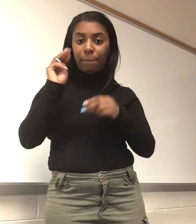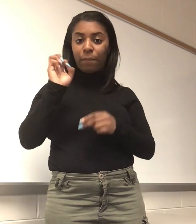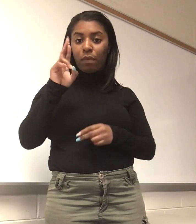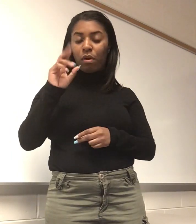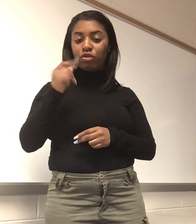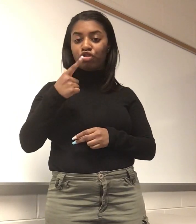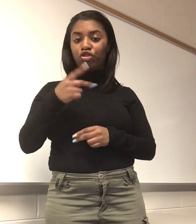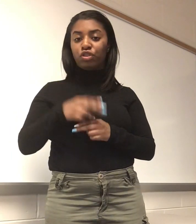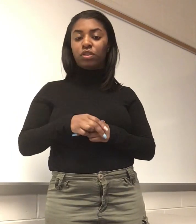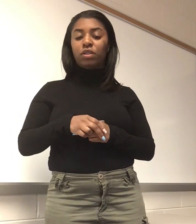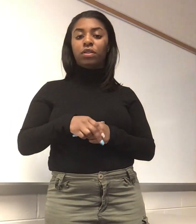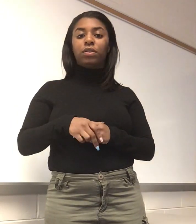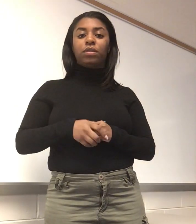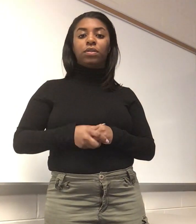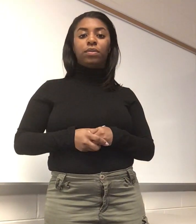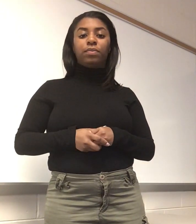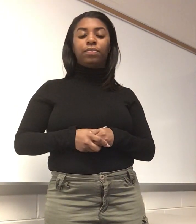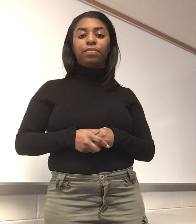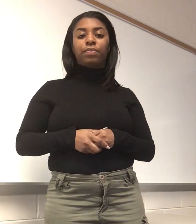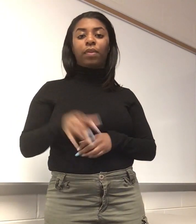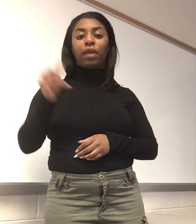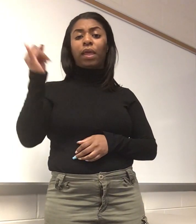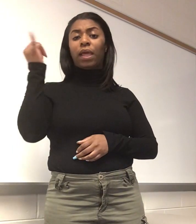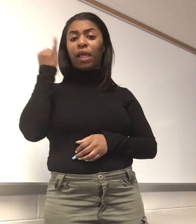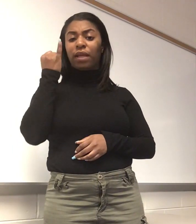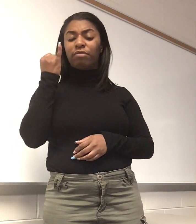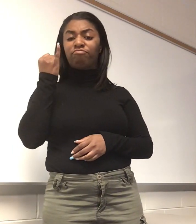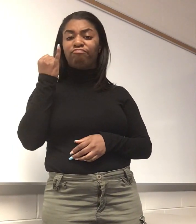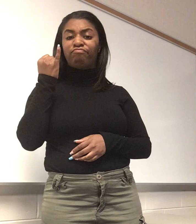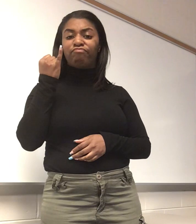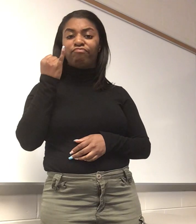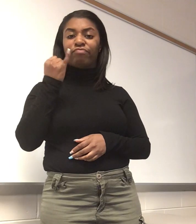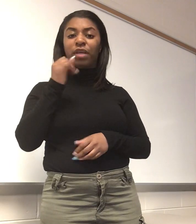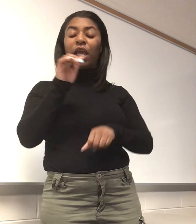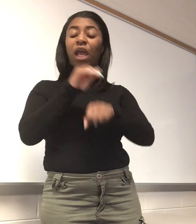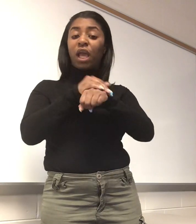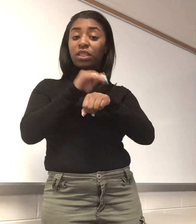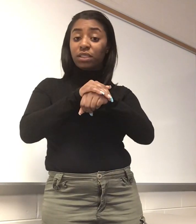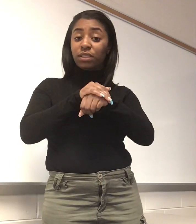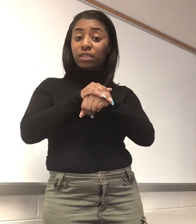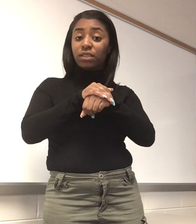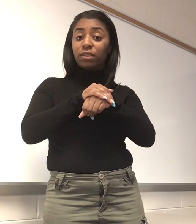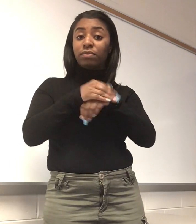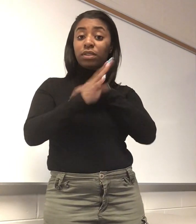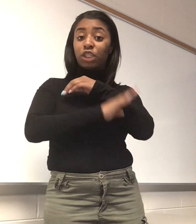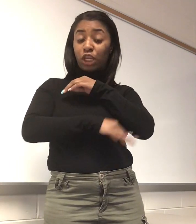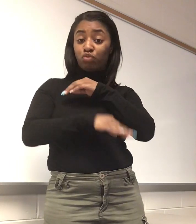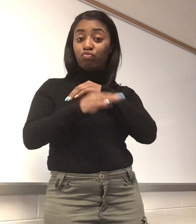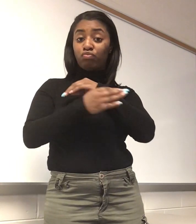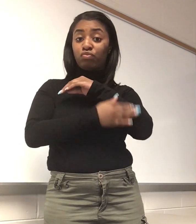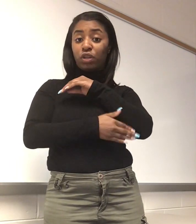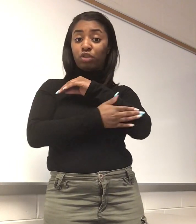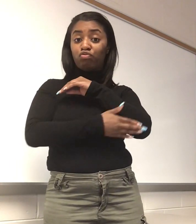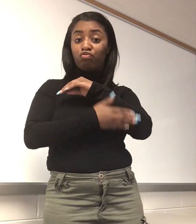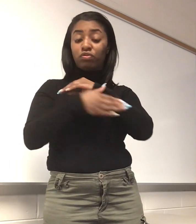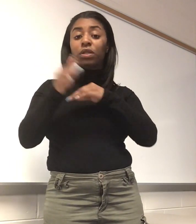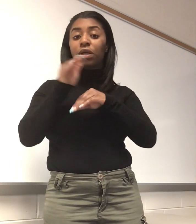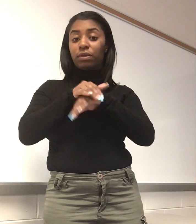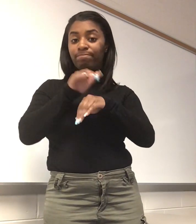in England, if you say that someone's acting like a March hare, it means they're acting crazy, out of control. So these two are absolutely fools in Alice in Wonderland.